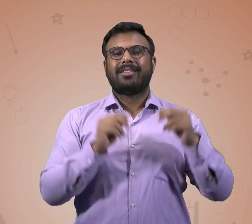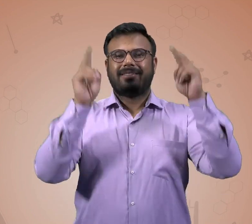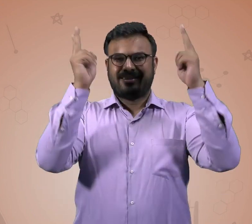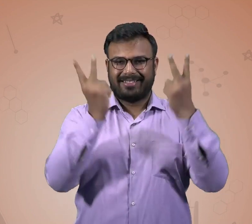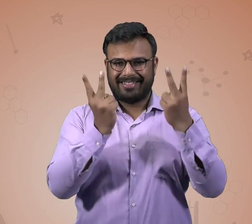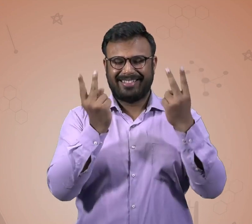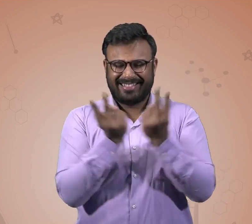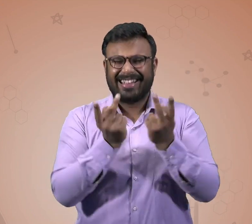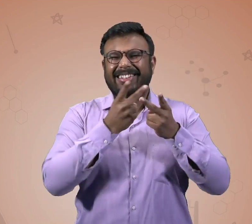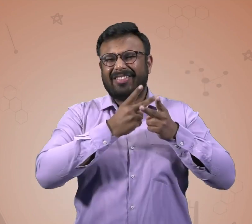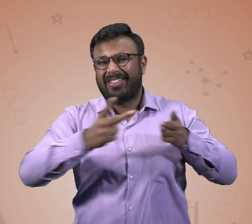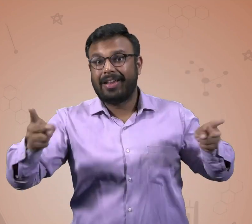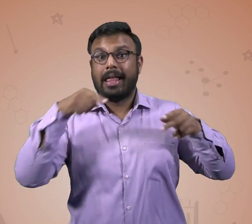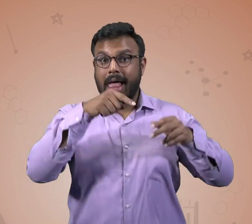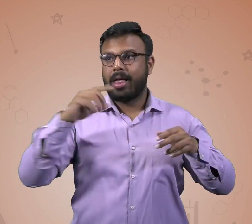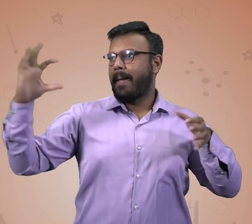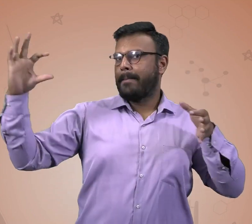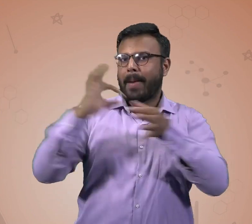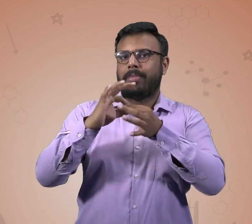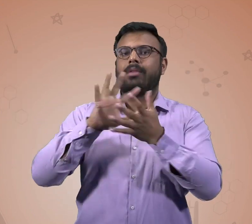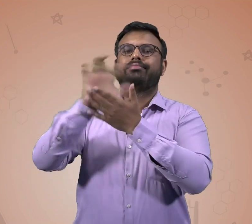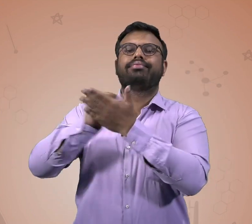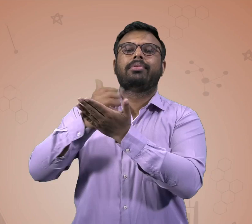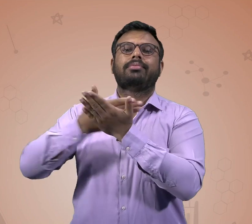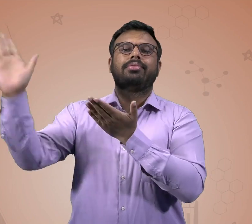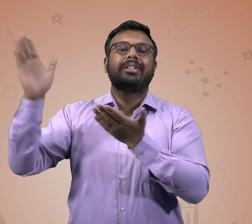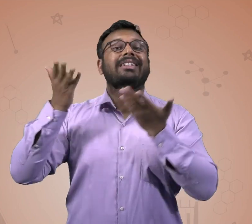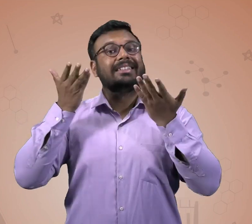mutations on the antigens proteins and fight the infection.